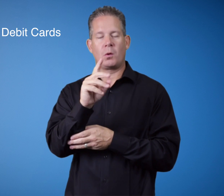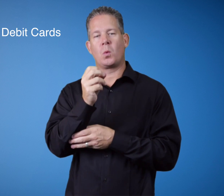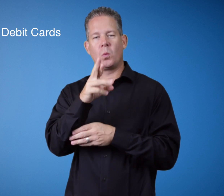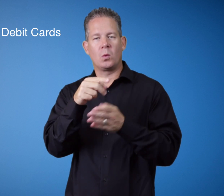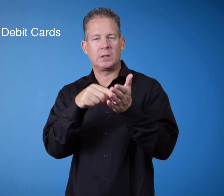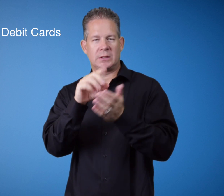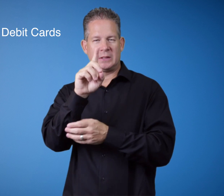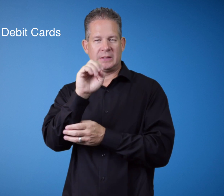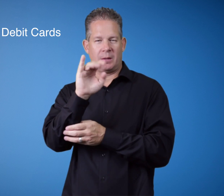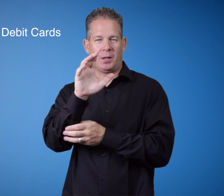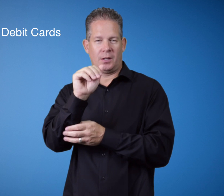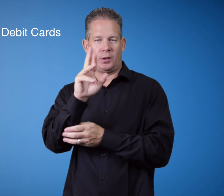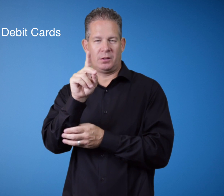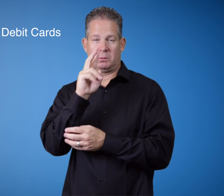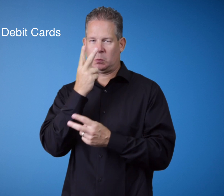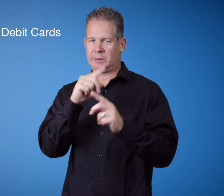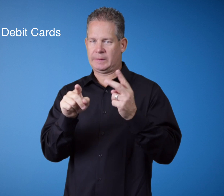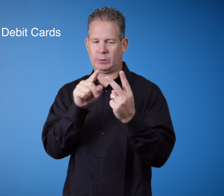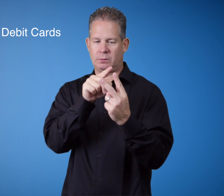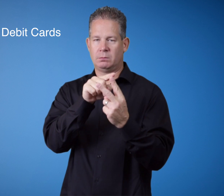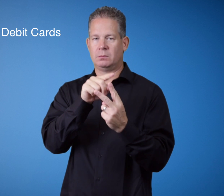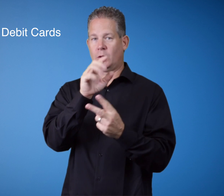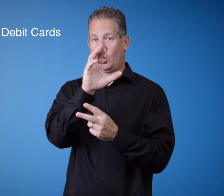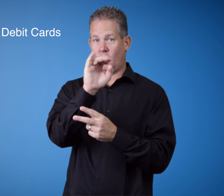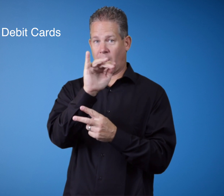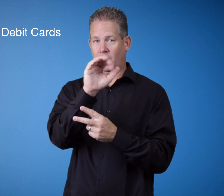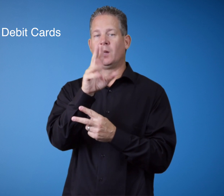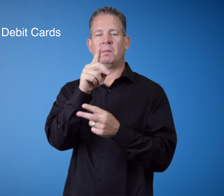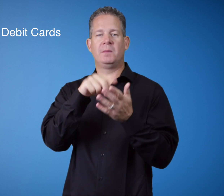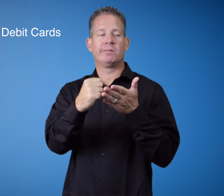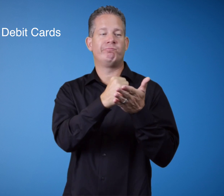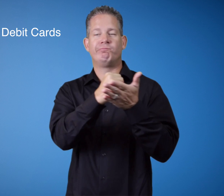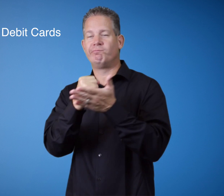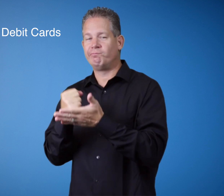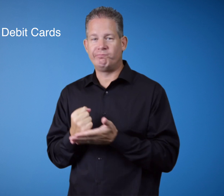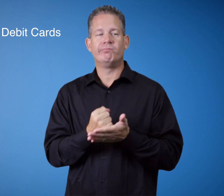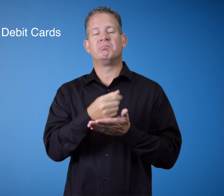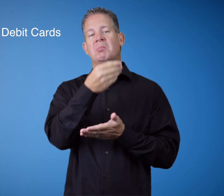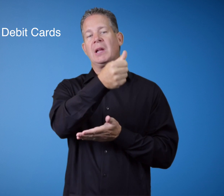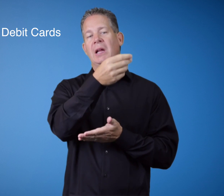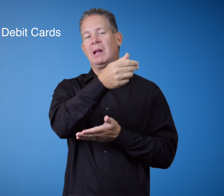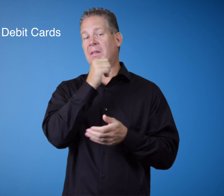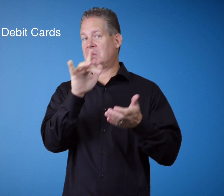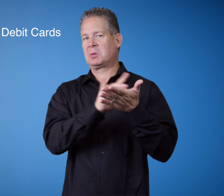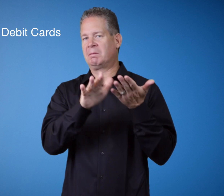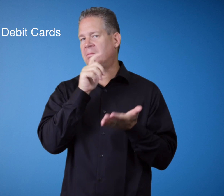Credit and debit cards. These two are very different. A credit card means that you can charge